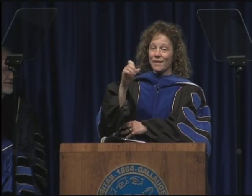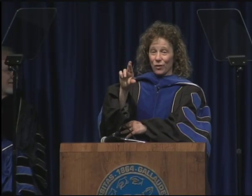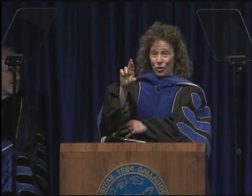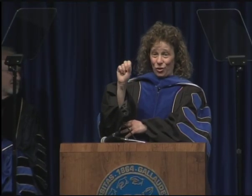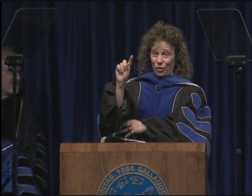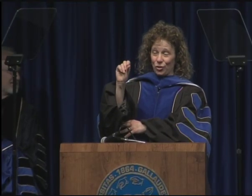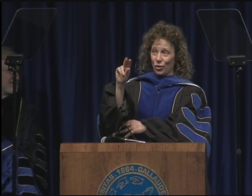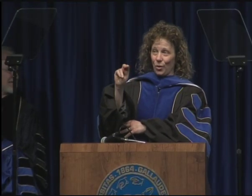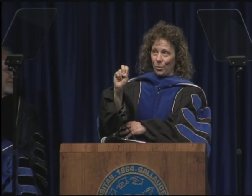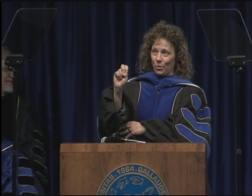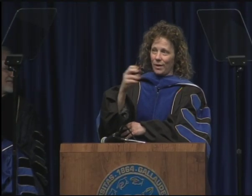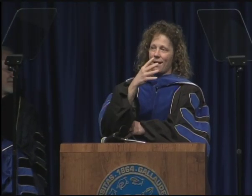Dr. Christopher Stone